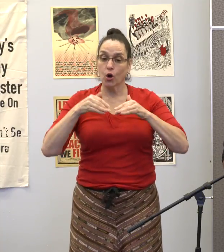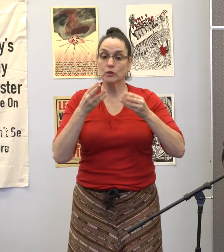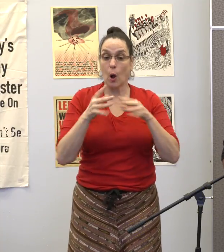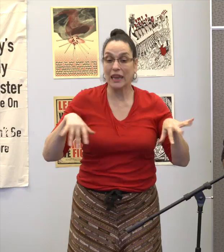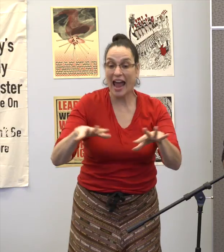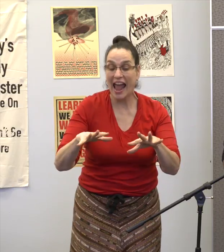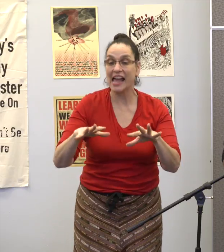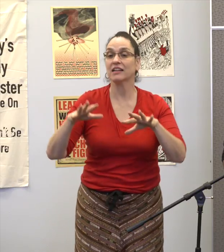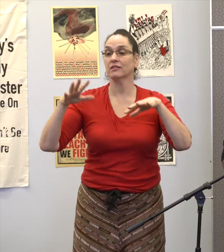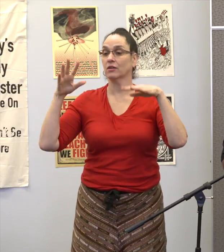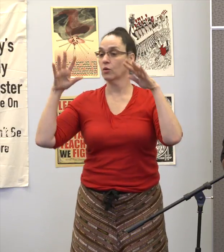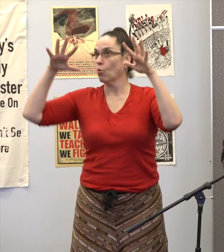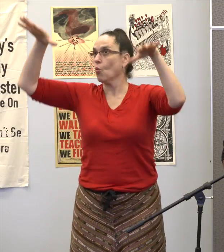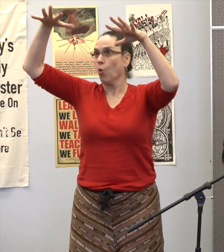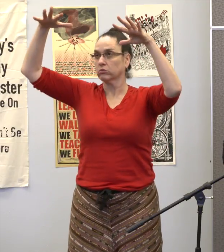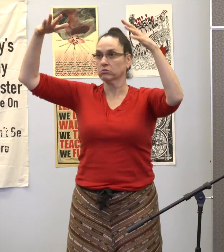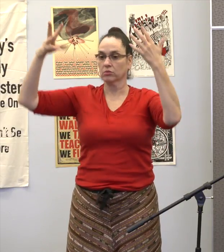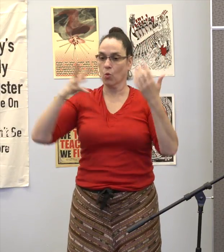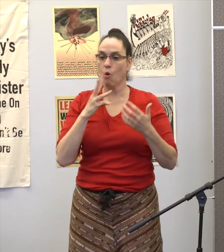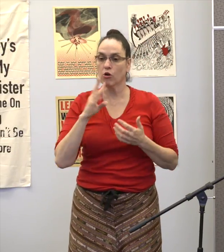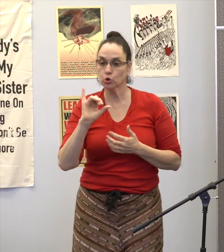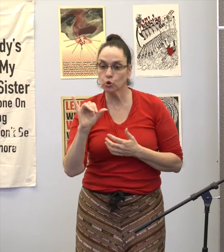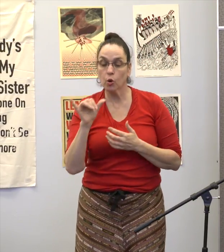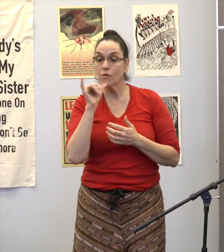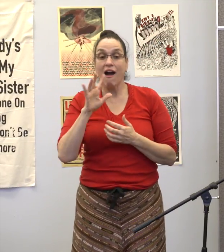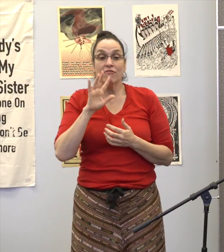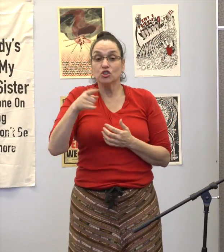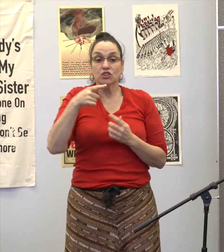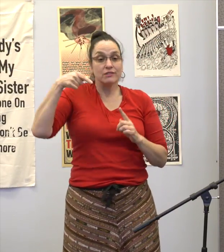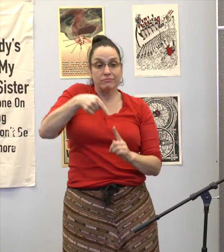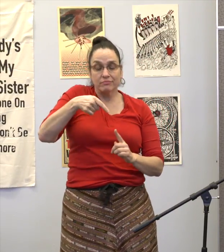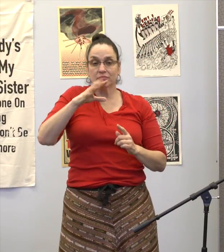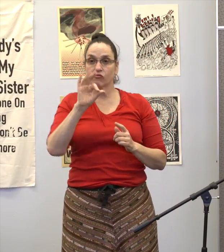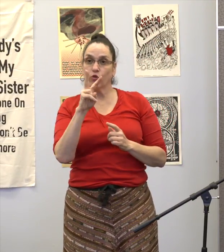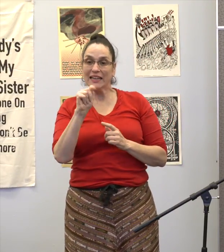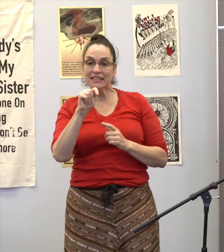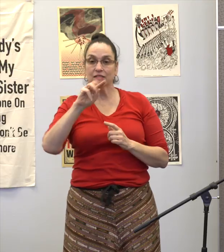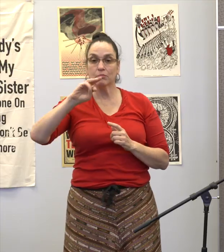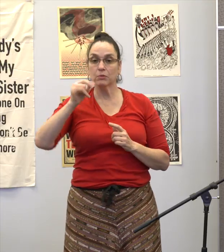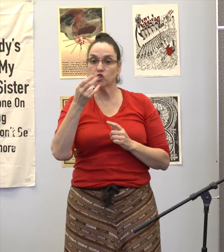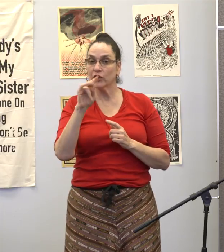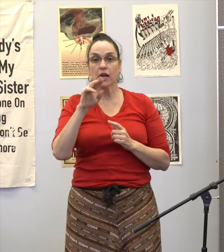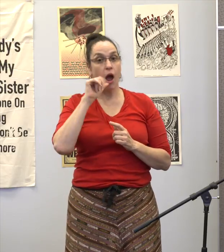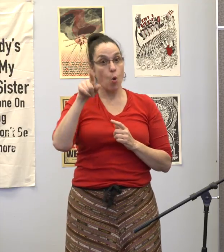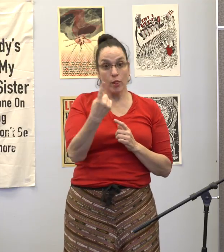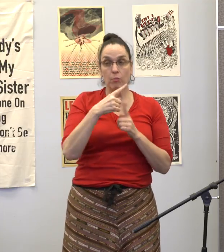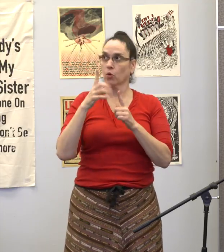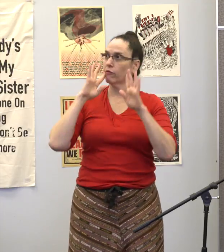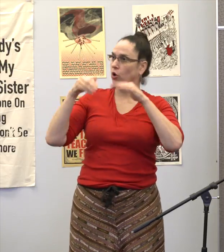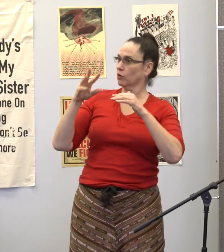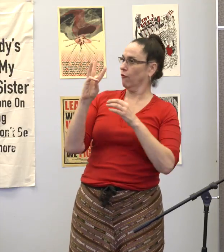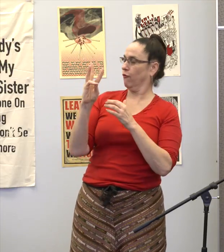about Flint, even though Flint is in our mind, but we're talking about the 4 million families in this country